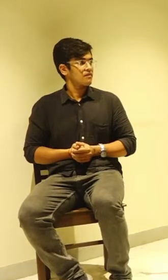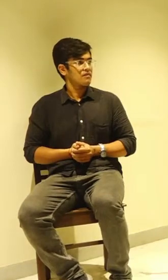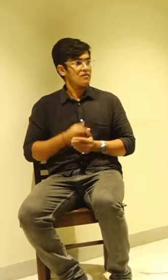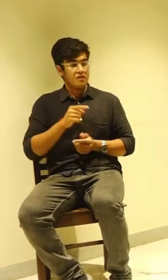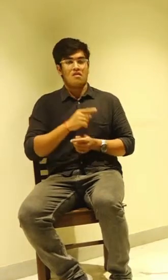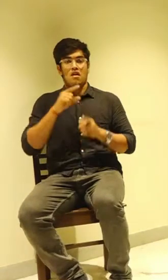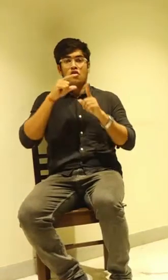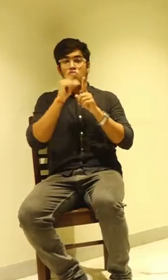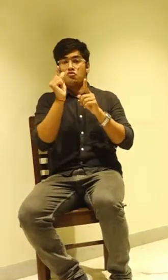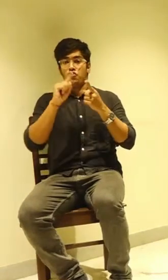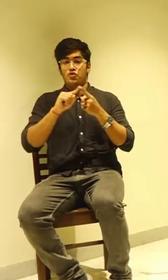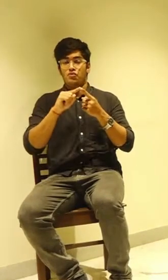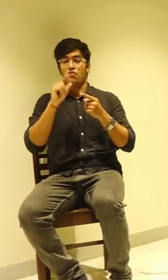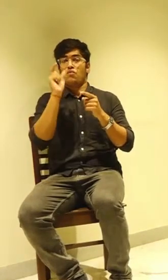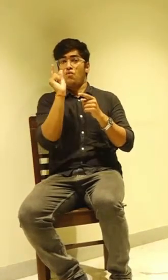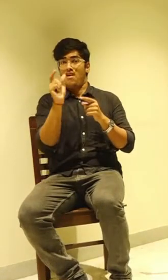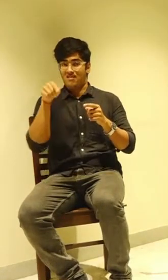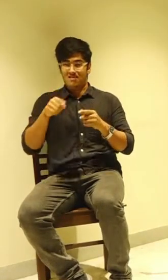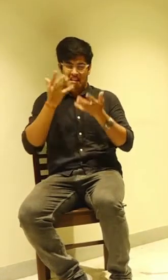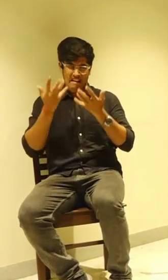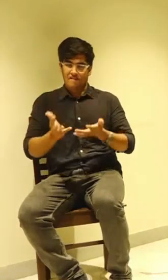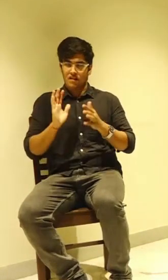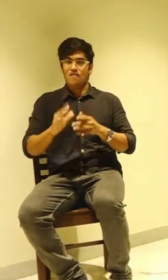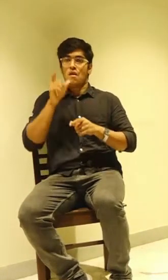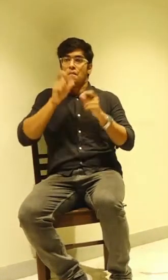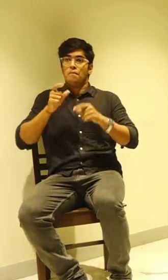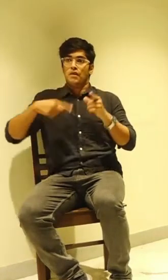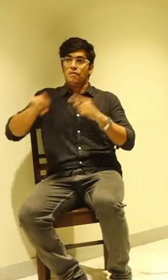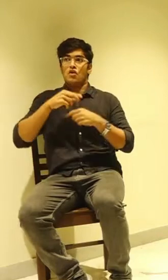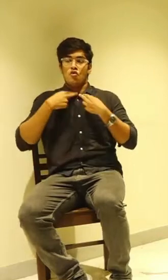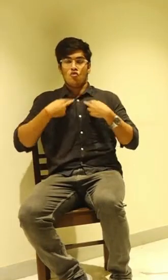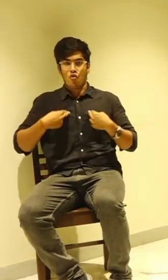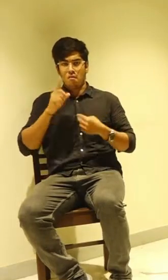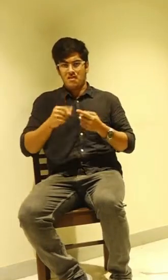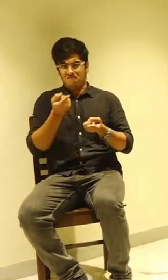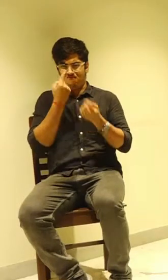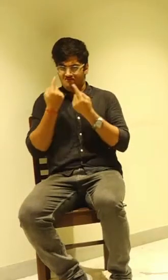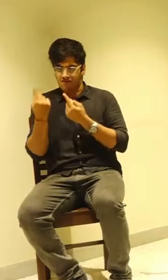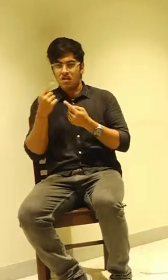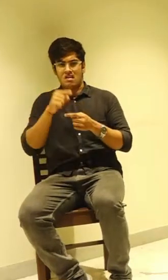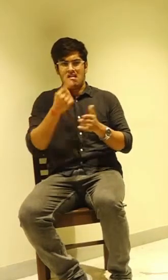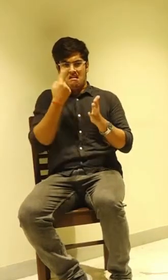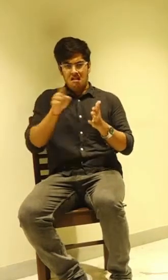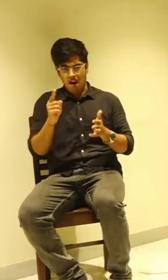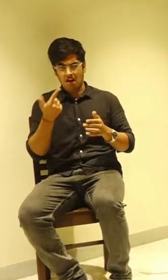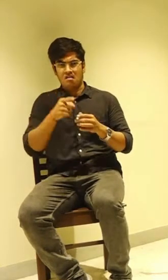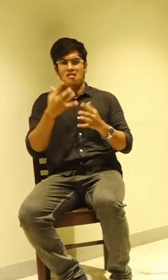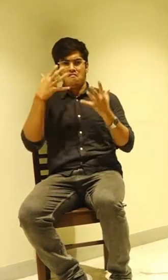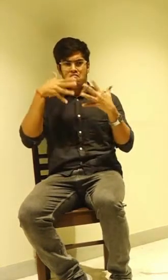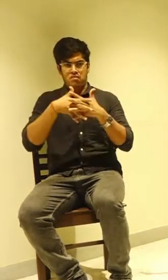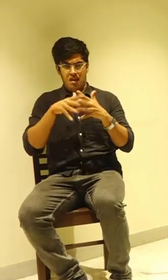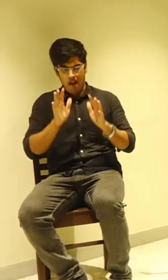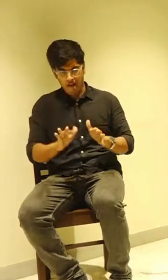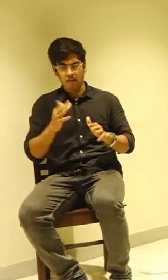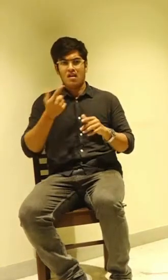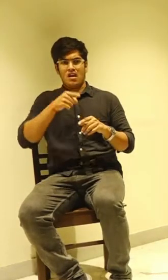weight. It suggests that there is something that the court has to examine and see whether or not it is appropriate, whether it fits, whether it